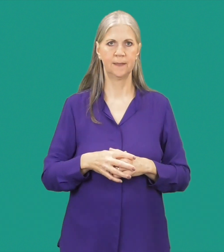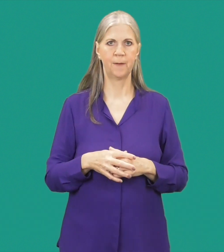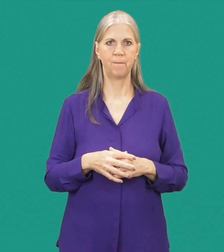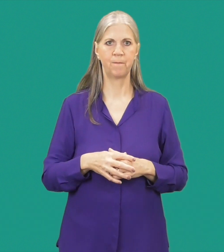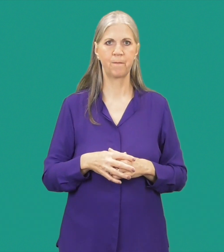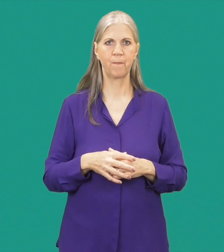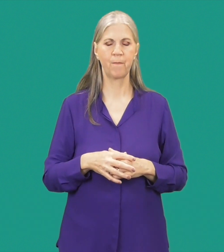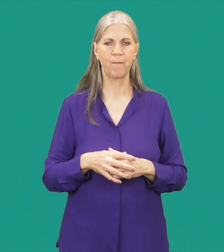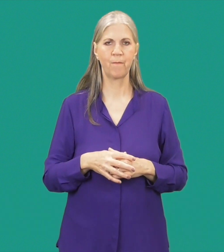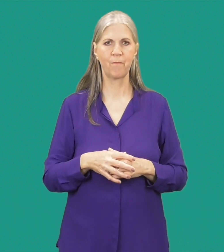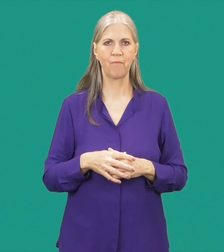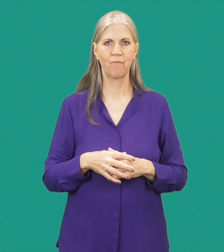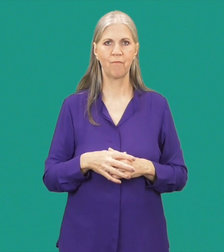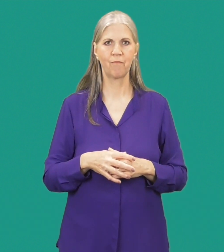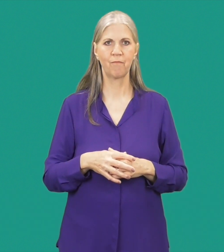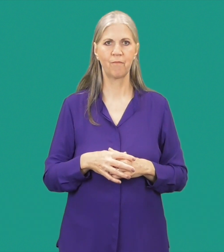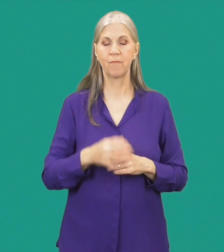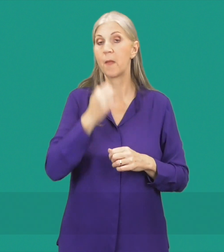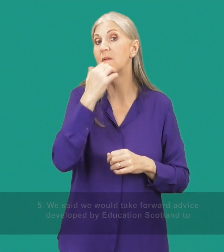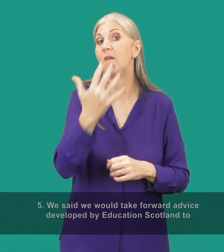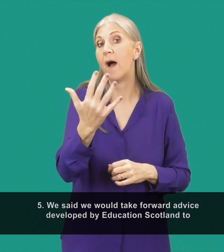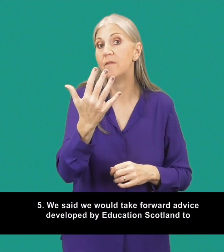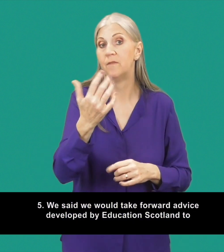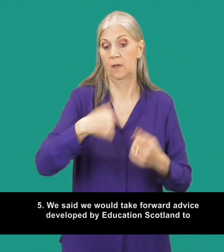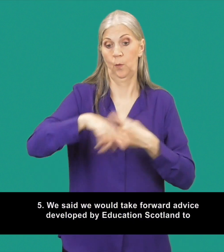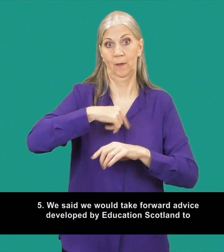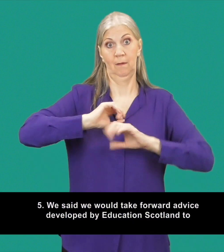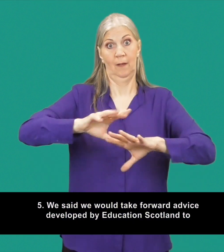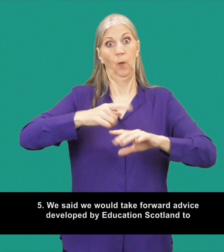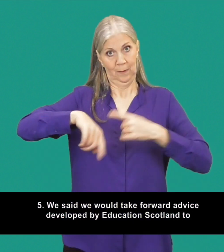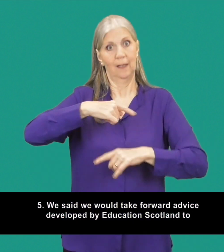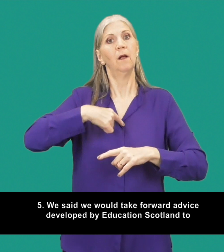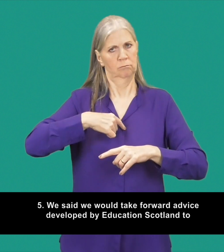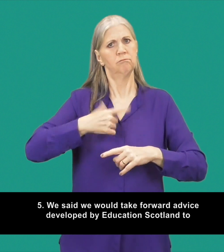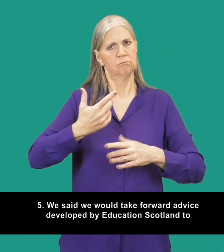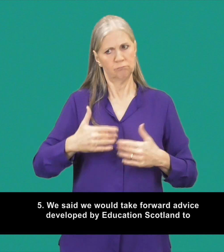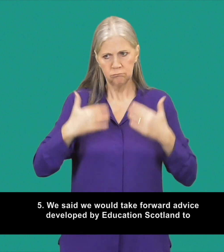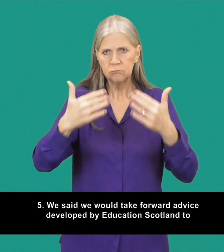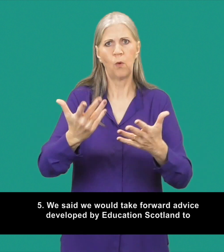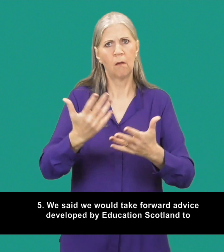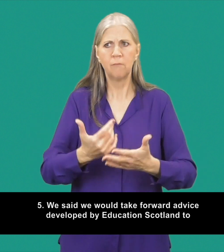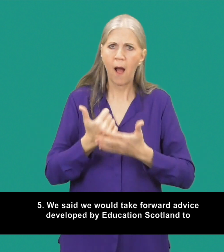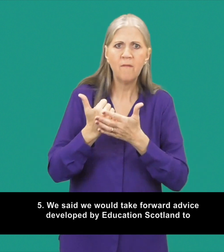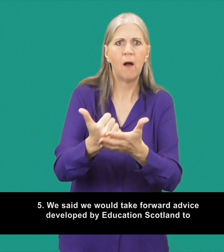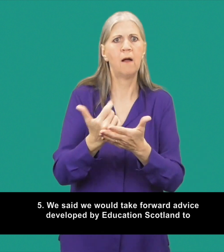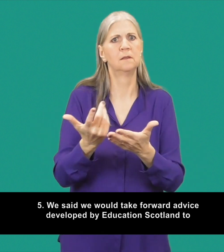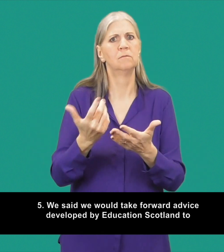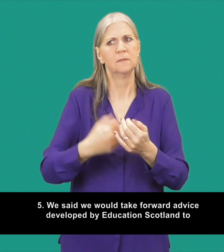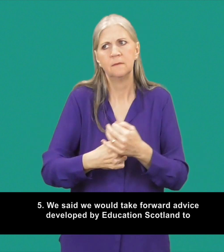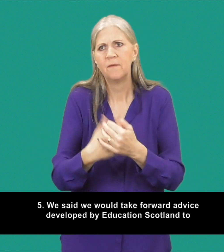Number 5. We said we would take forward advice developed by Education Scotland